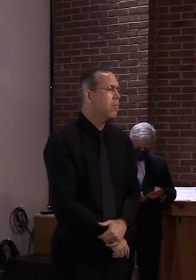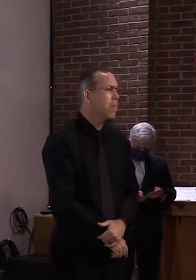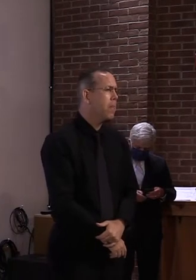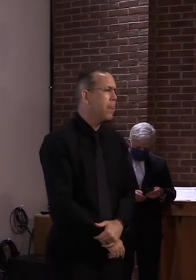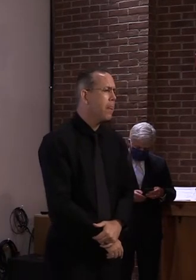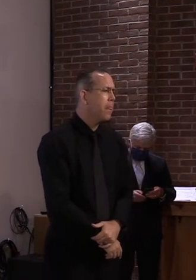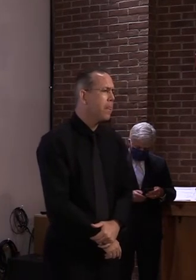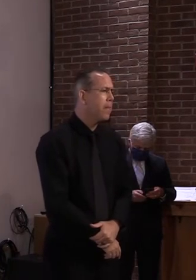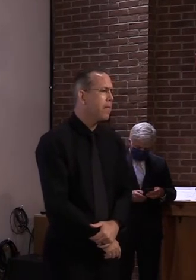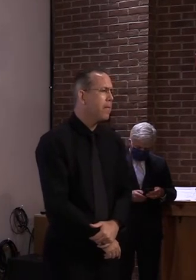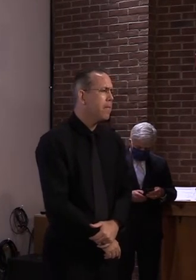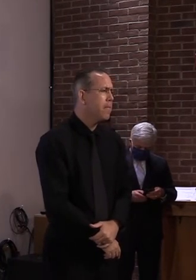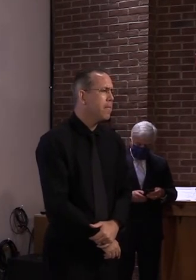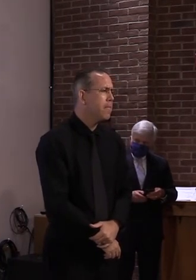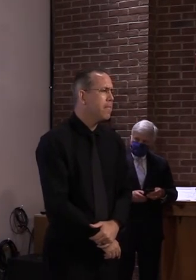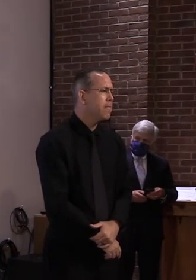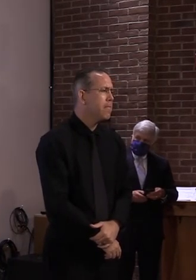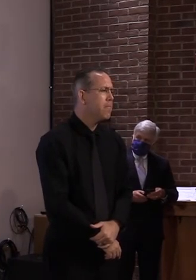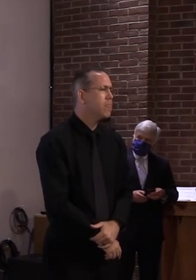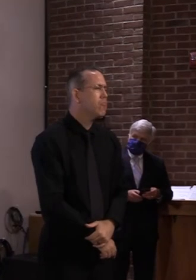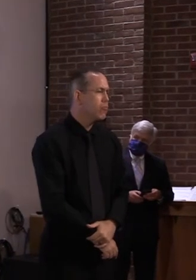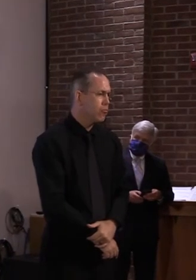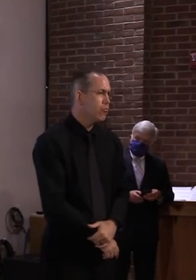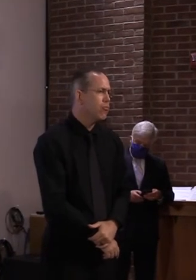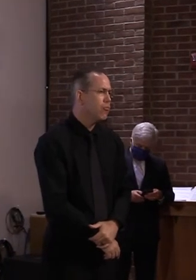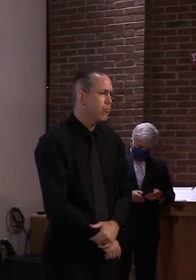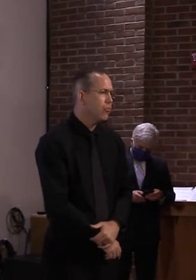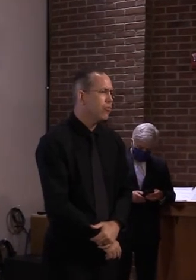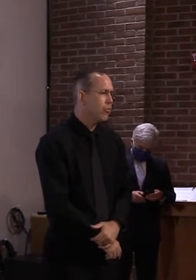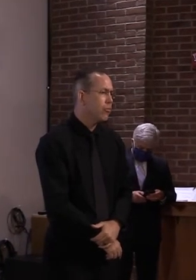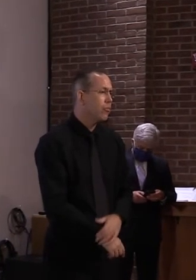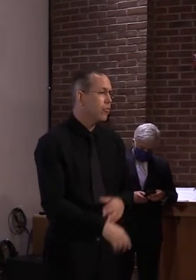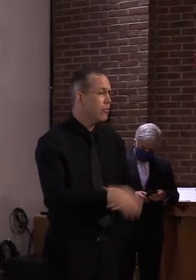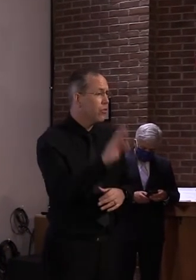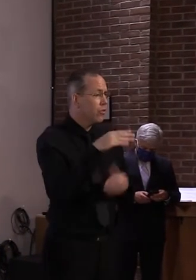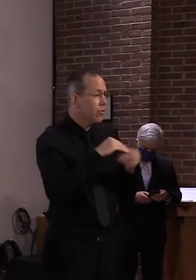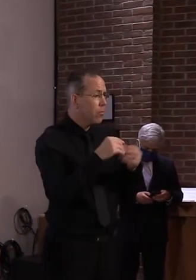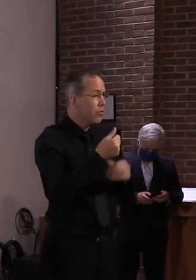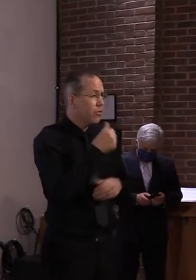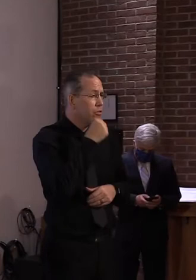Again, the numbers are going to be somewhat small for many towns.